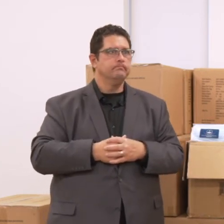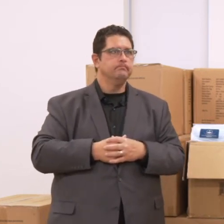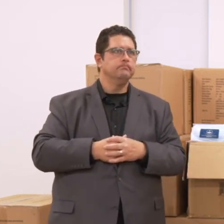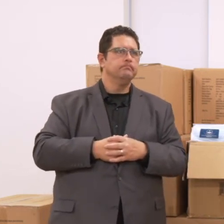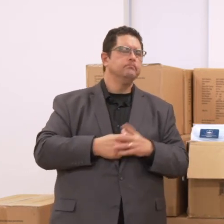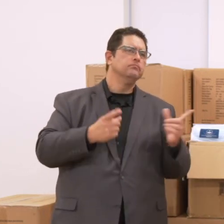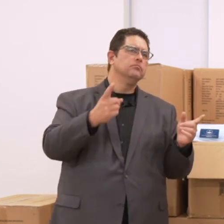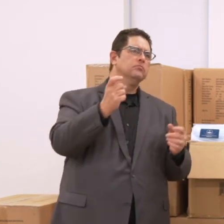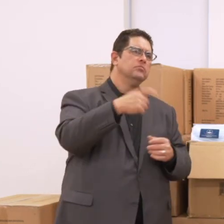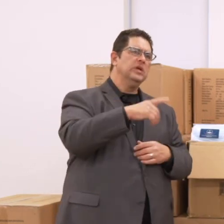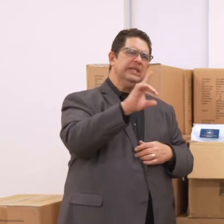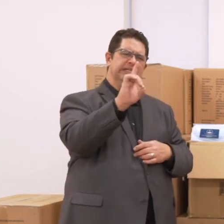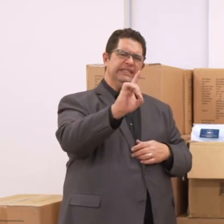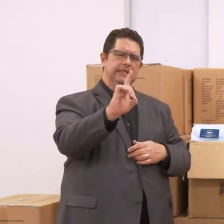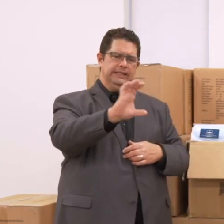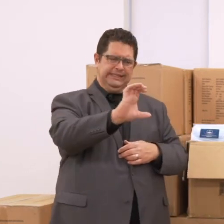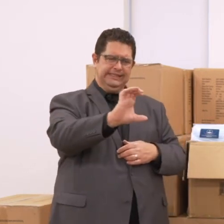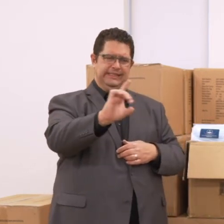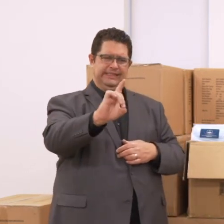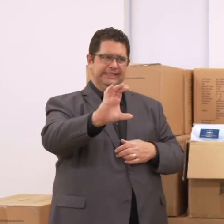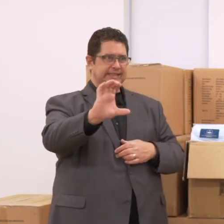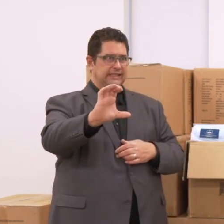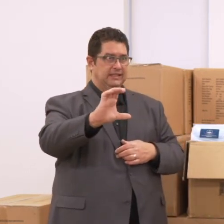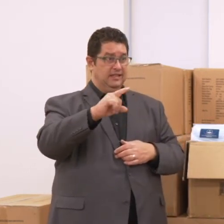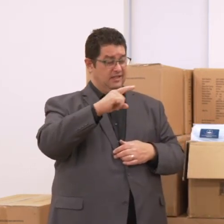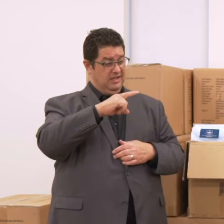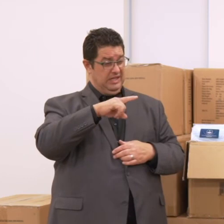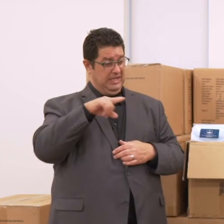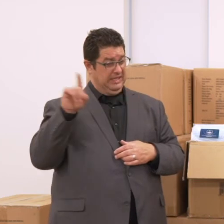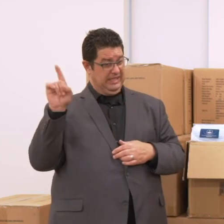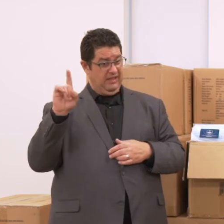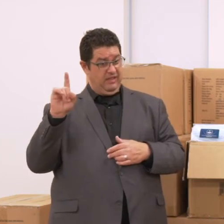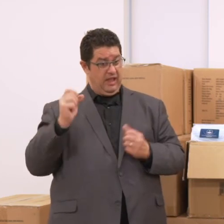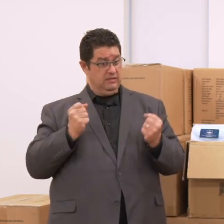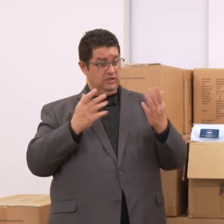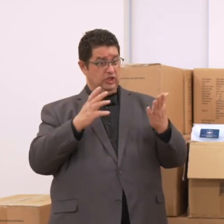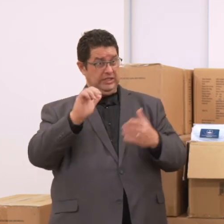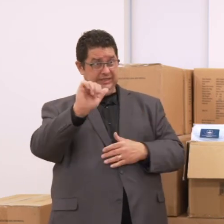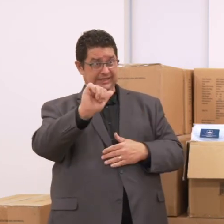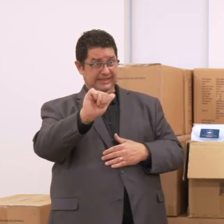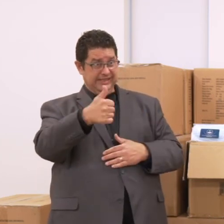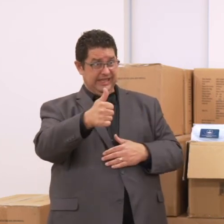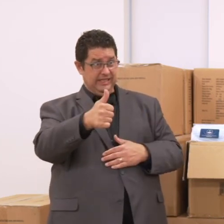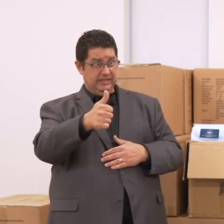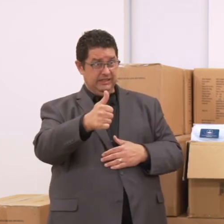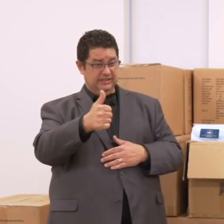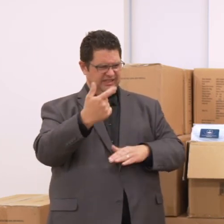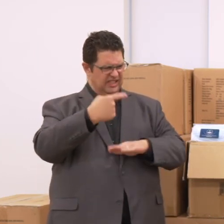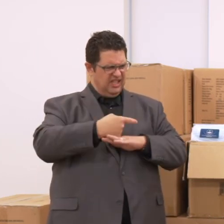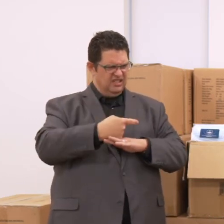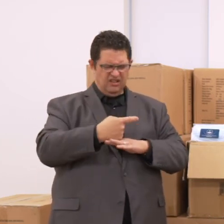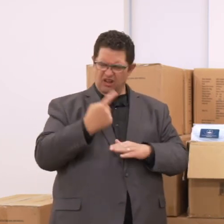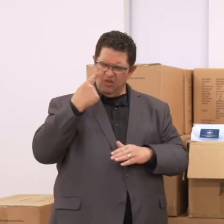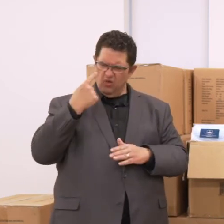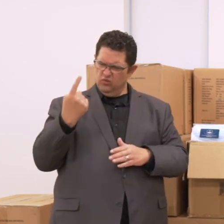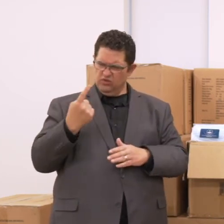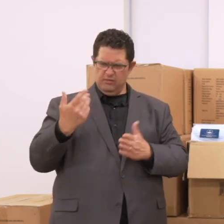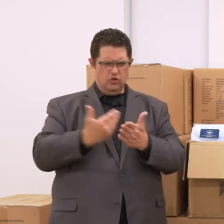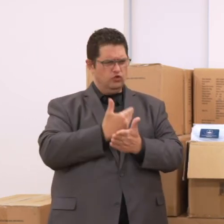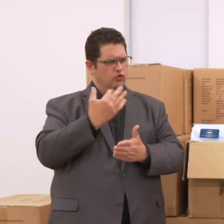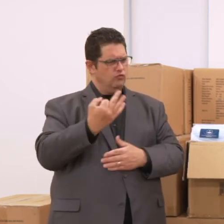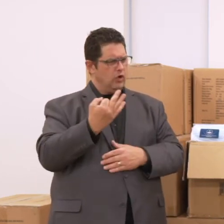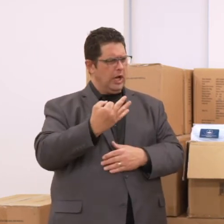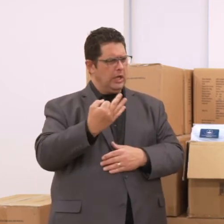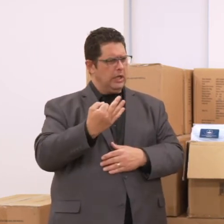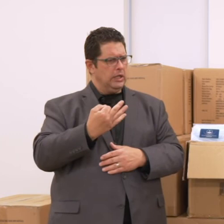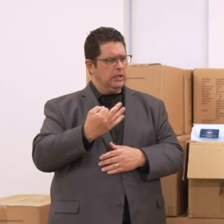the CDC though, didn't they just bump it down to 10 for something? Like after you test? There's something new came out Friday, they said